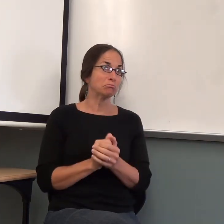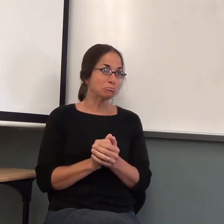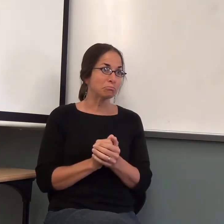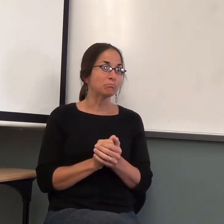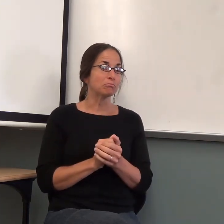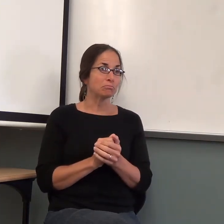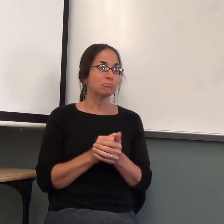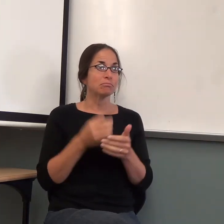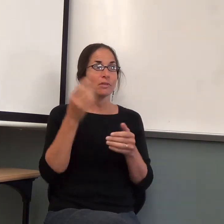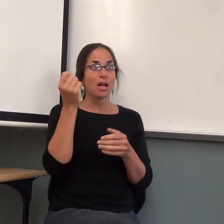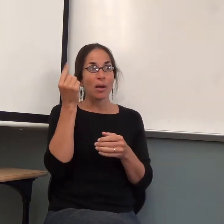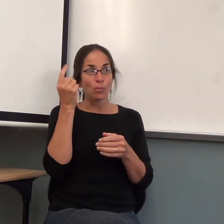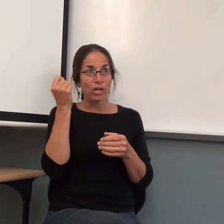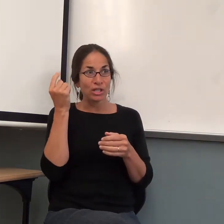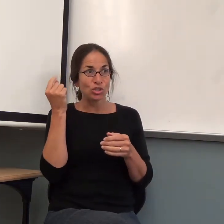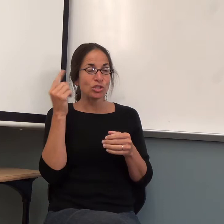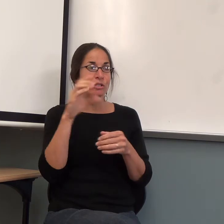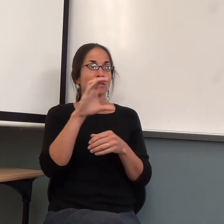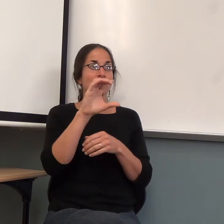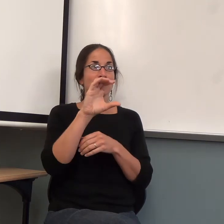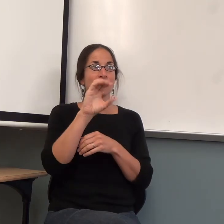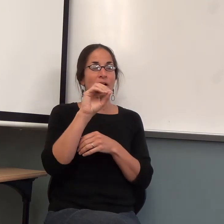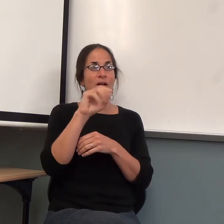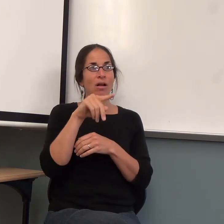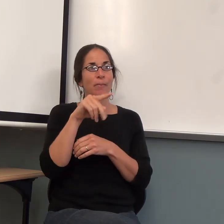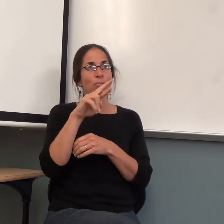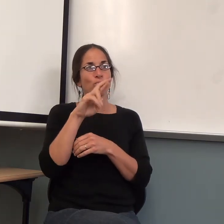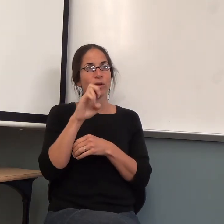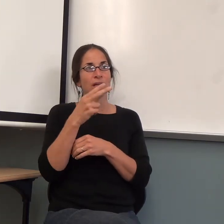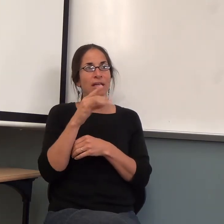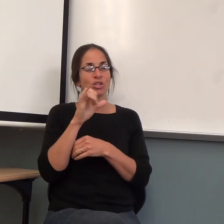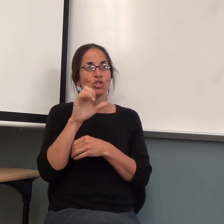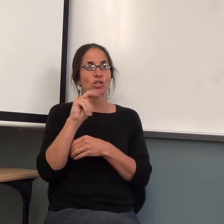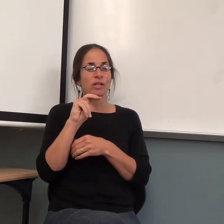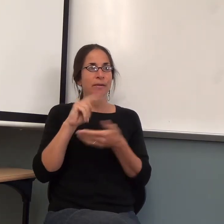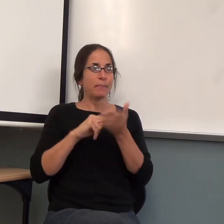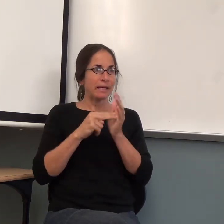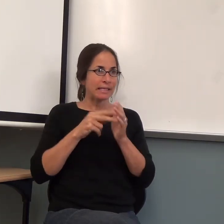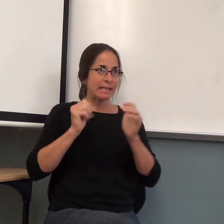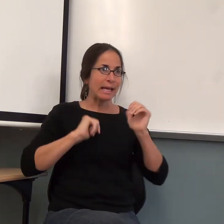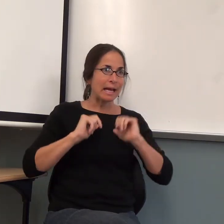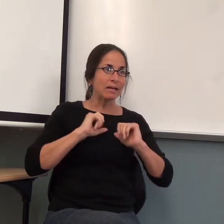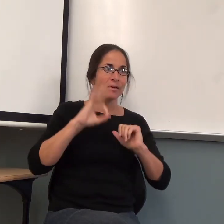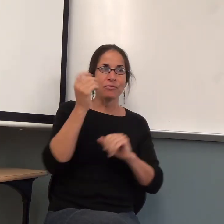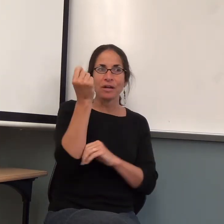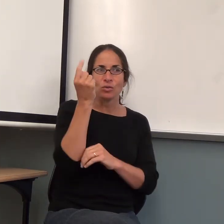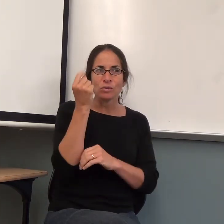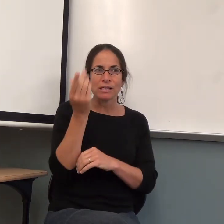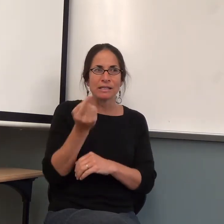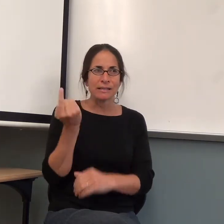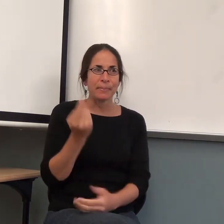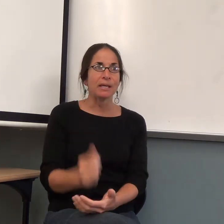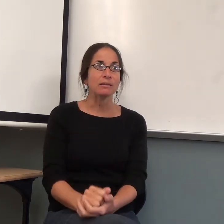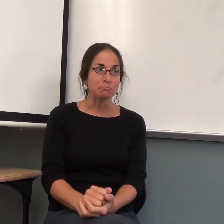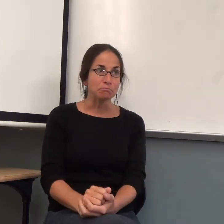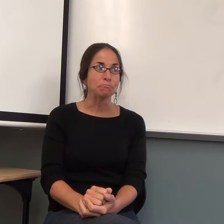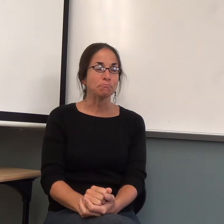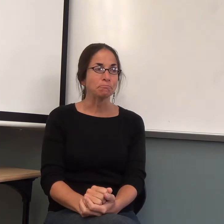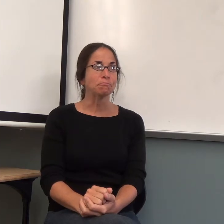So comprehension or comprehend means the act of understanding something, right? Okay, good, good. Notice that